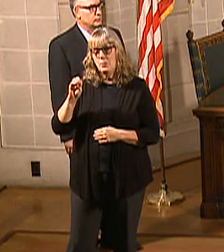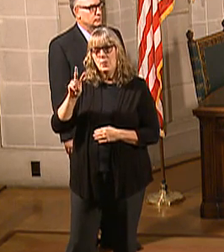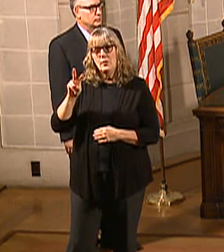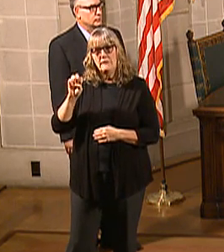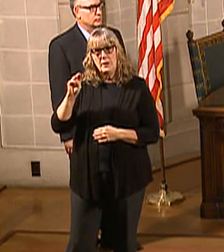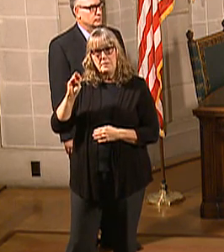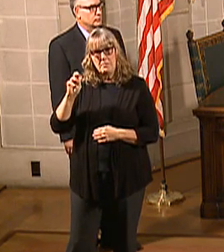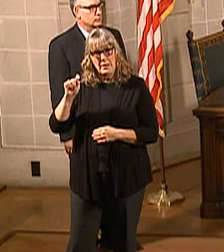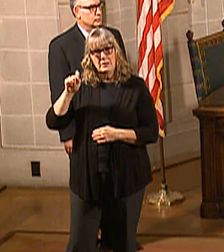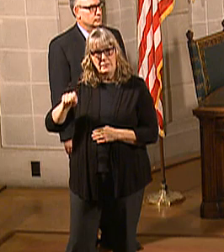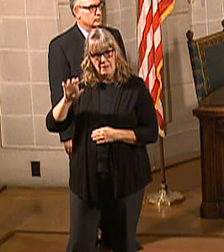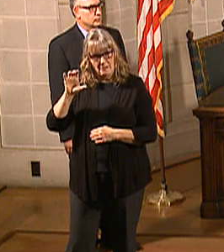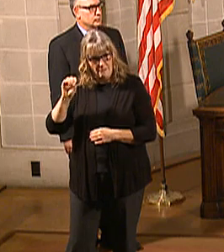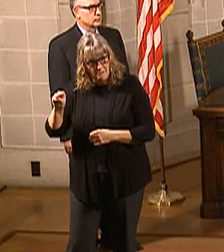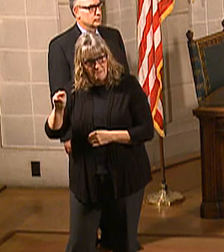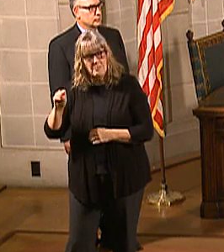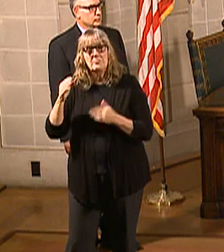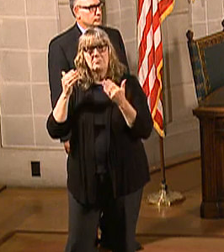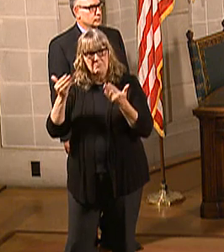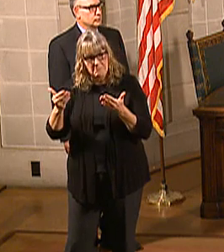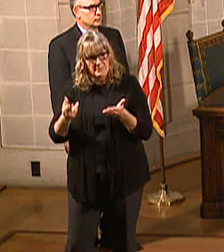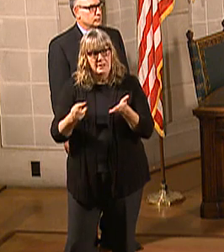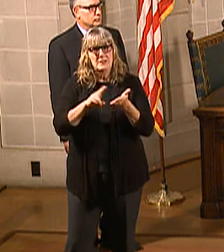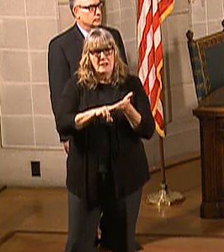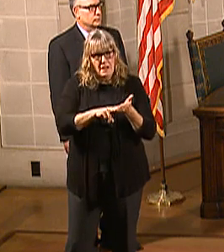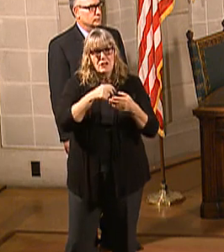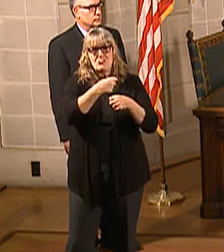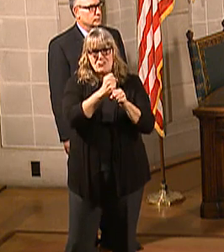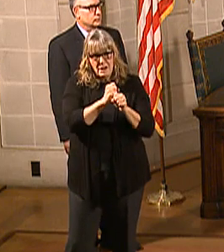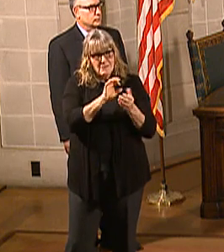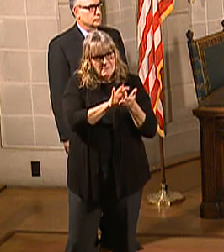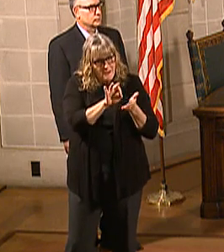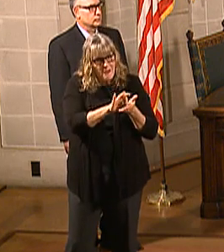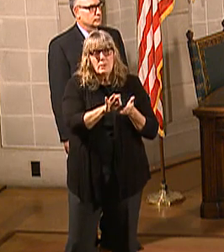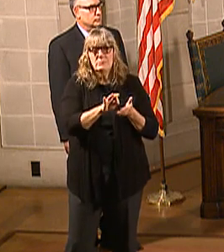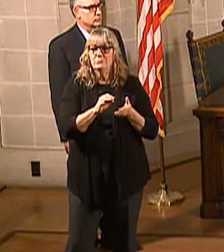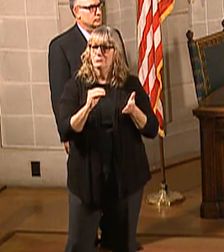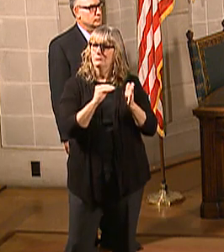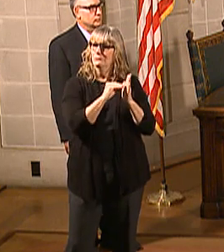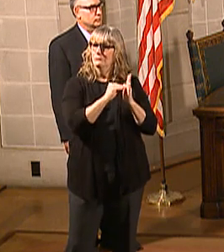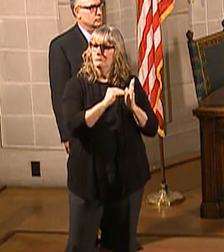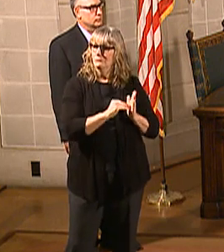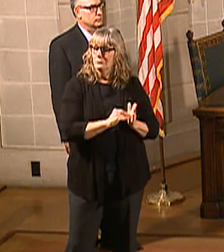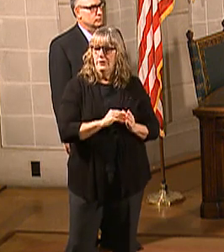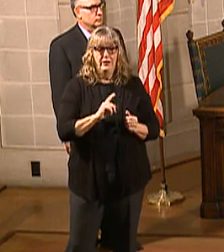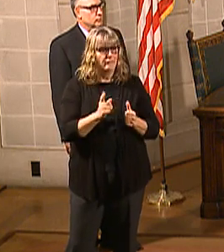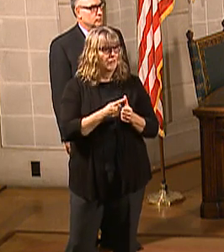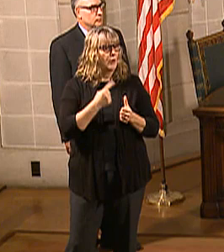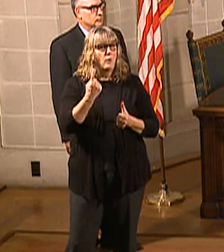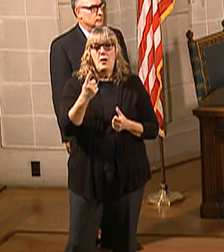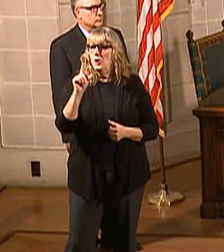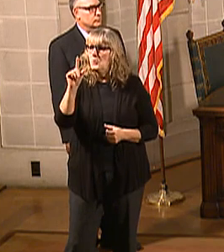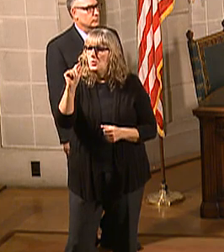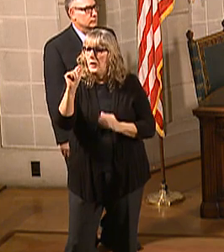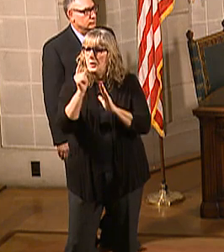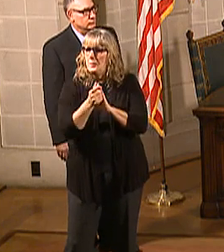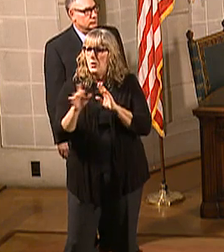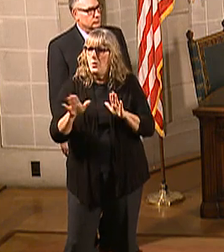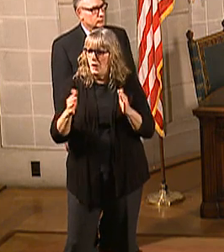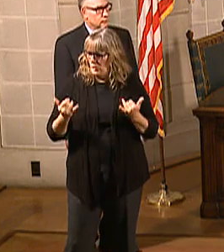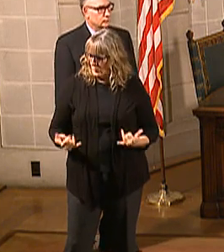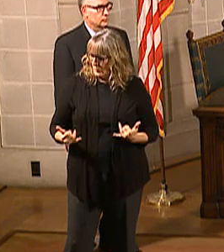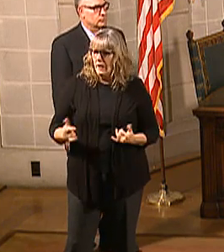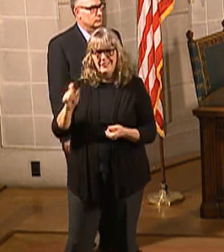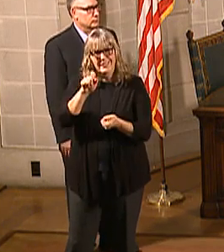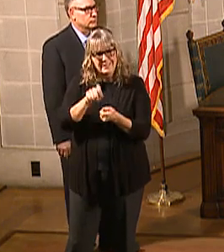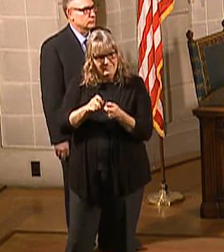or create your account if you haven't already. Get started logging miles. And the first one could be a 20-minute walk today. That's exactly what we're